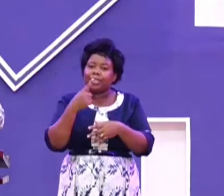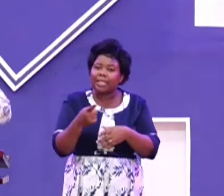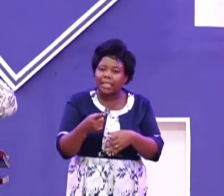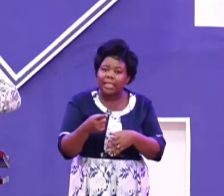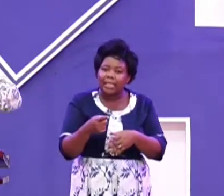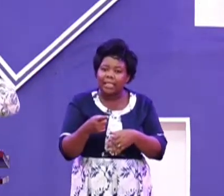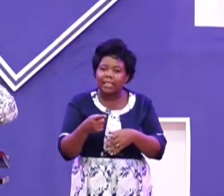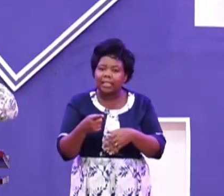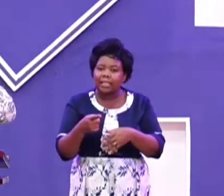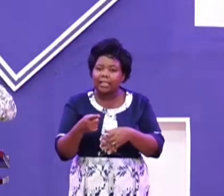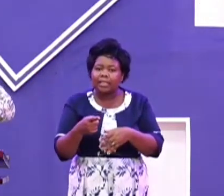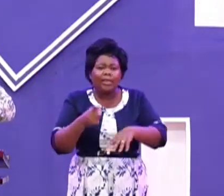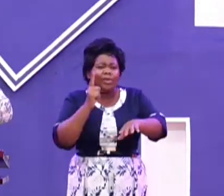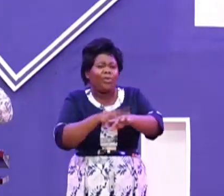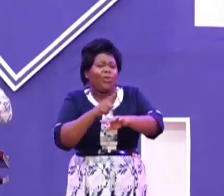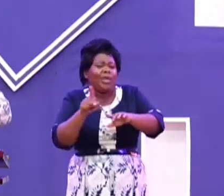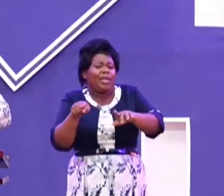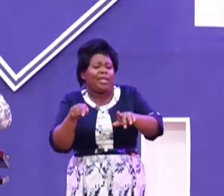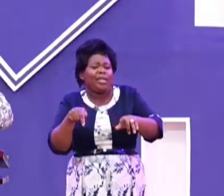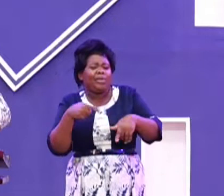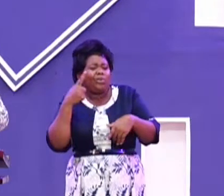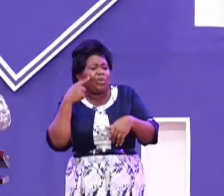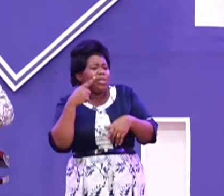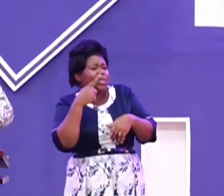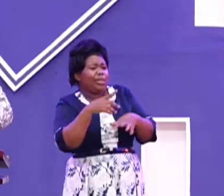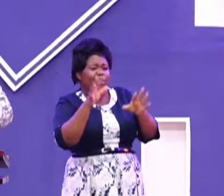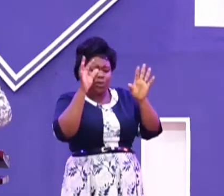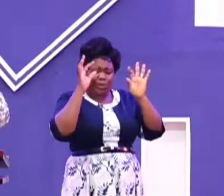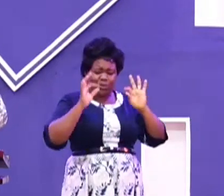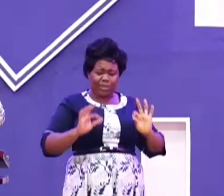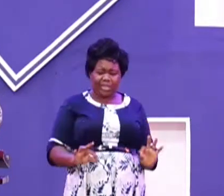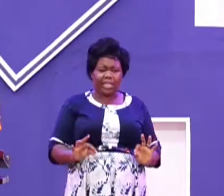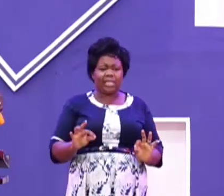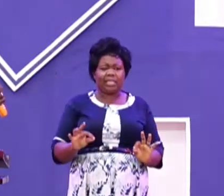will say, when did we see you naked?